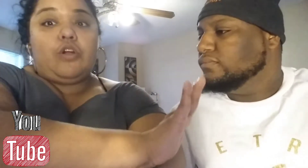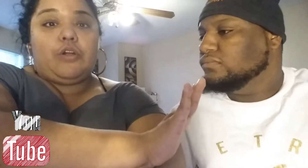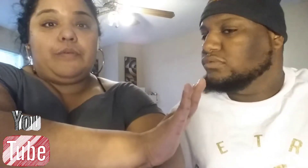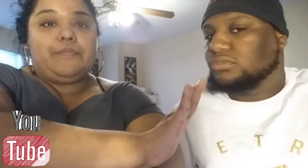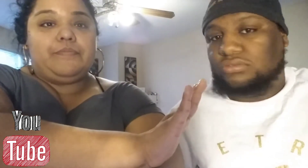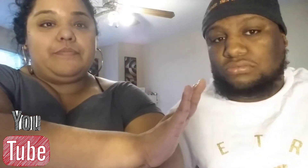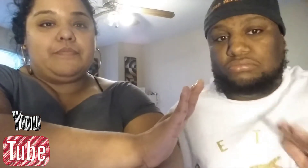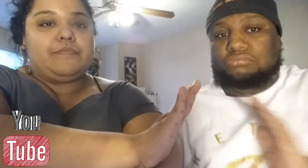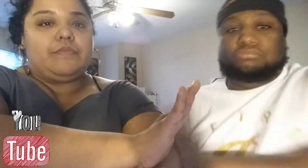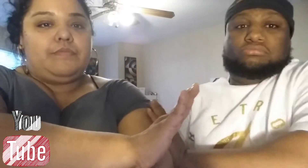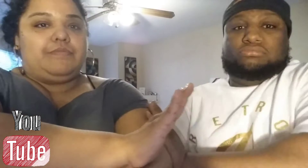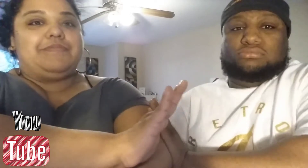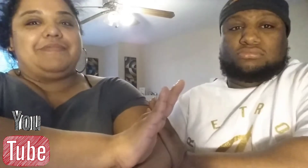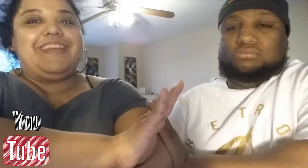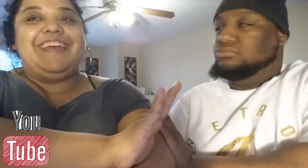her.